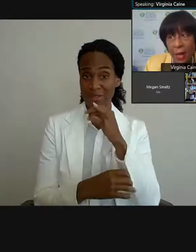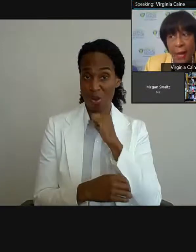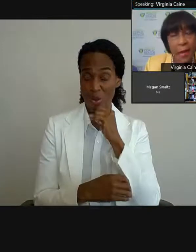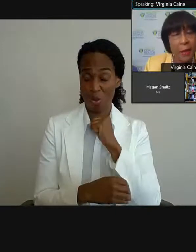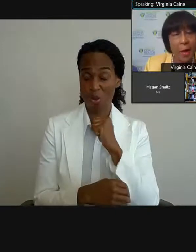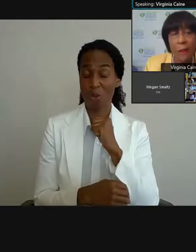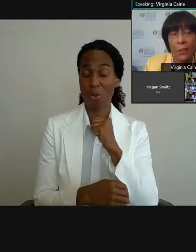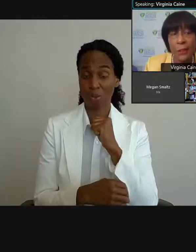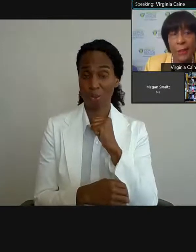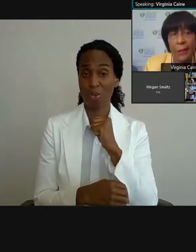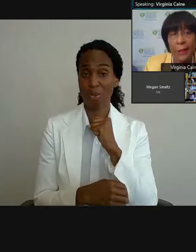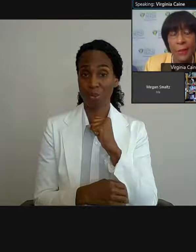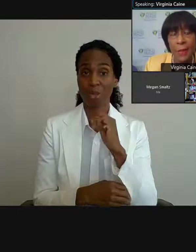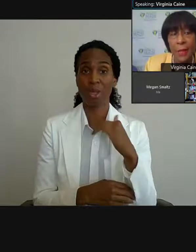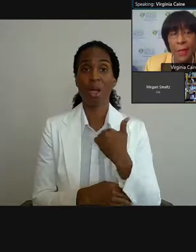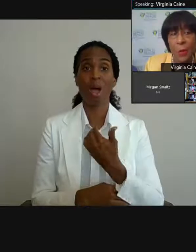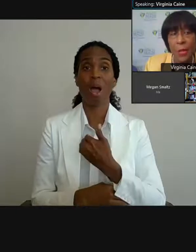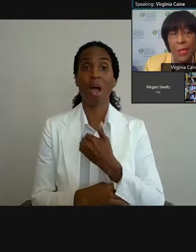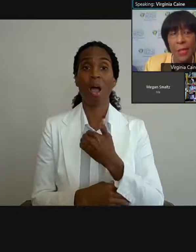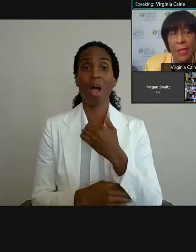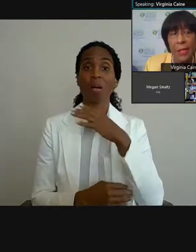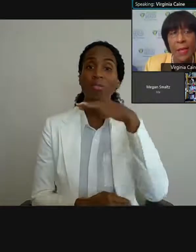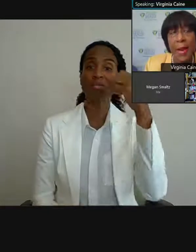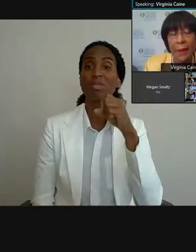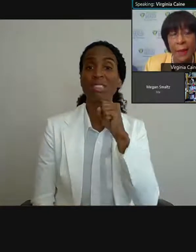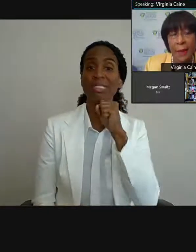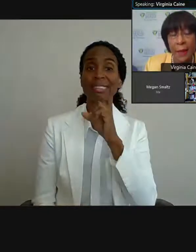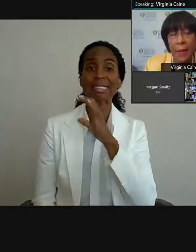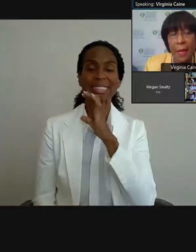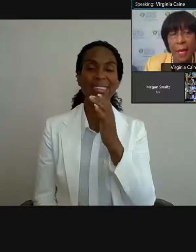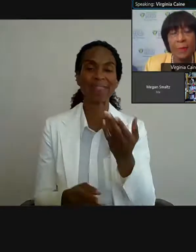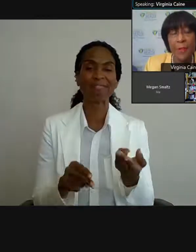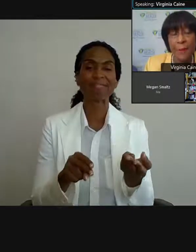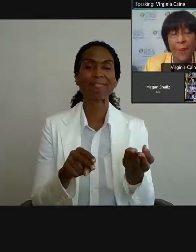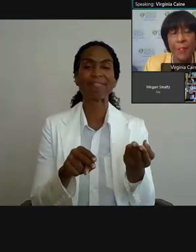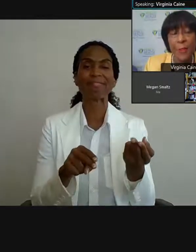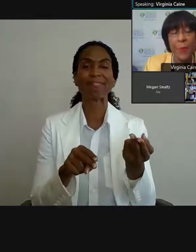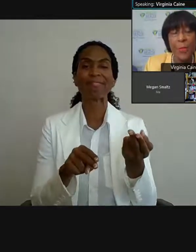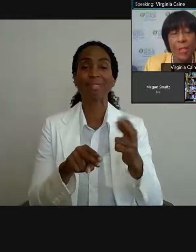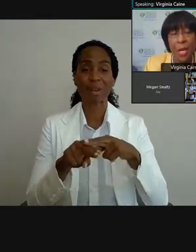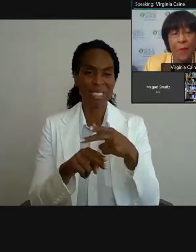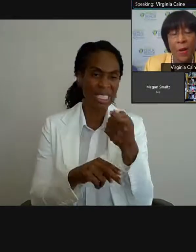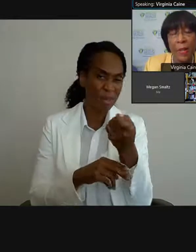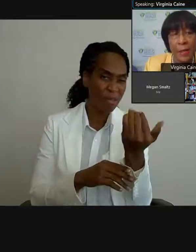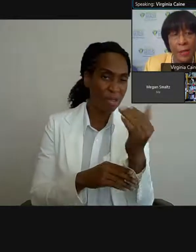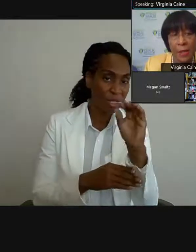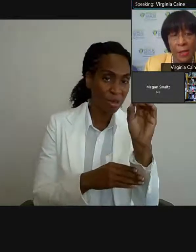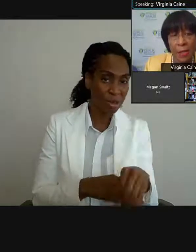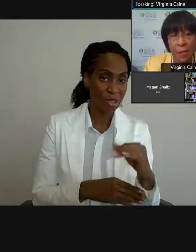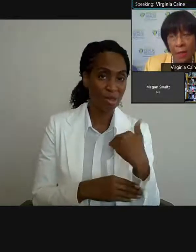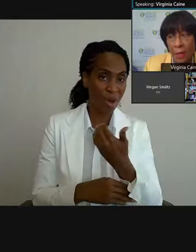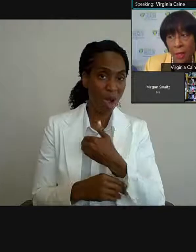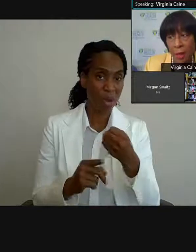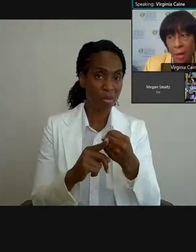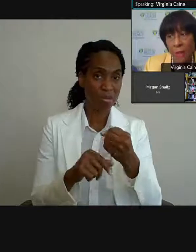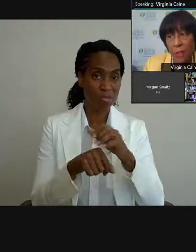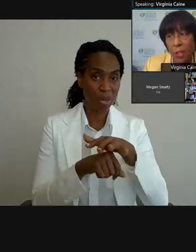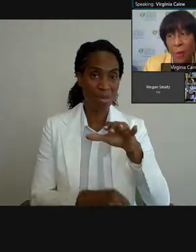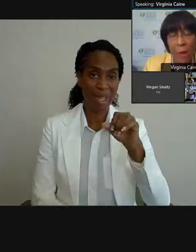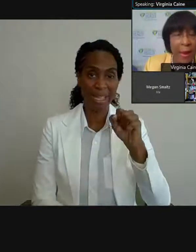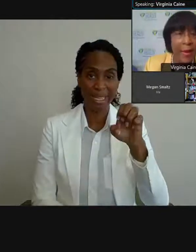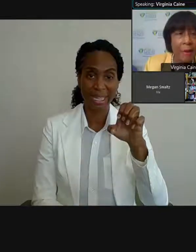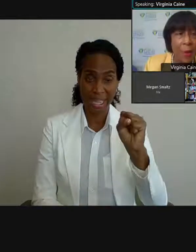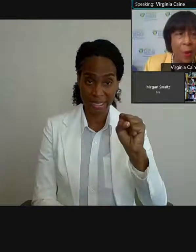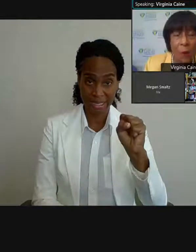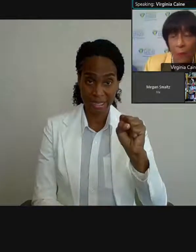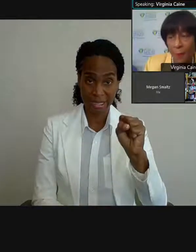age, and our seniors increasing slightly up to 15% of our cases. But if